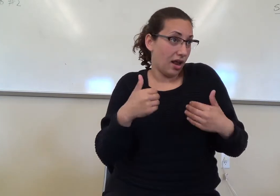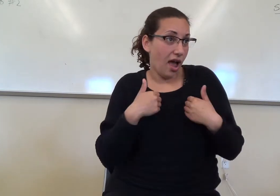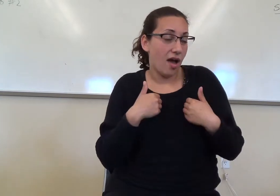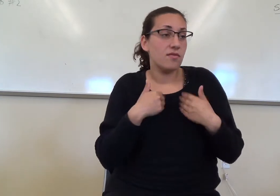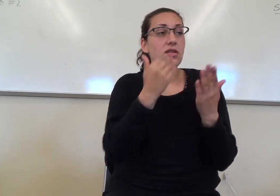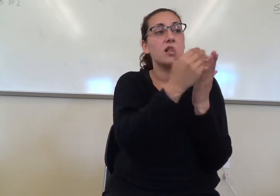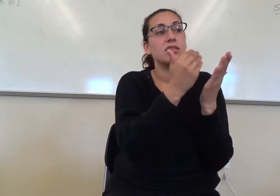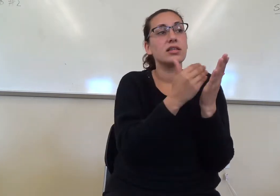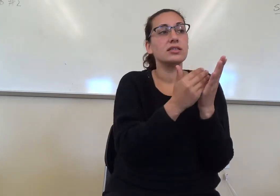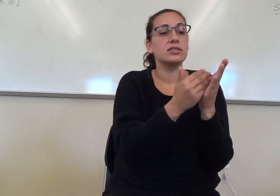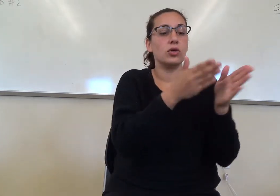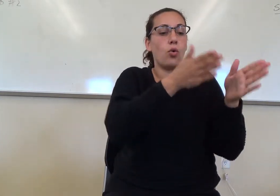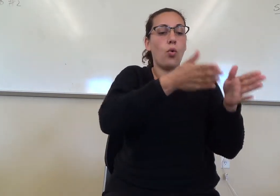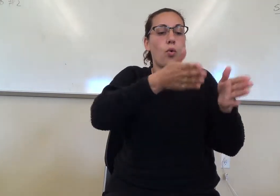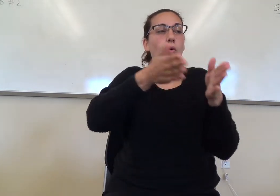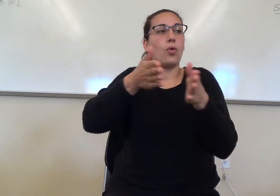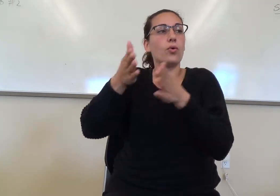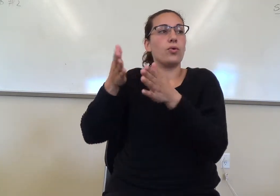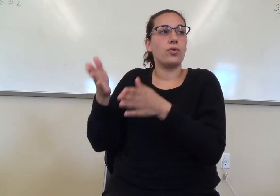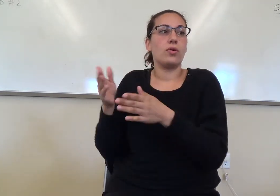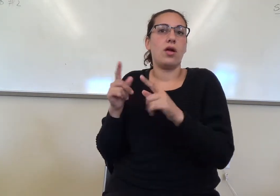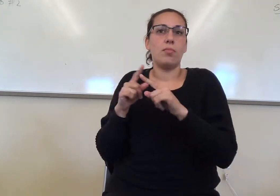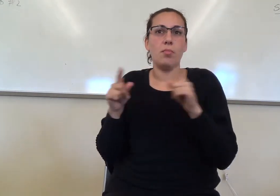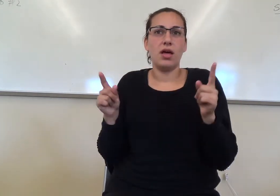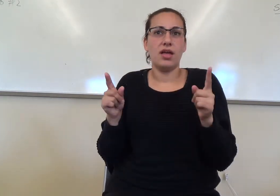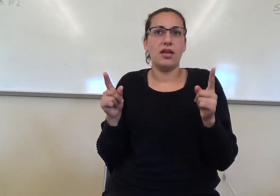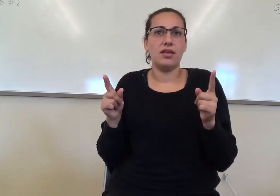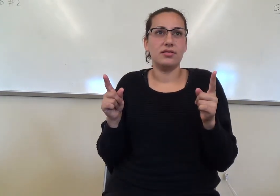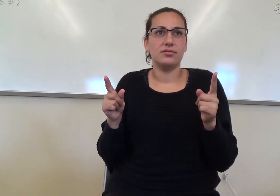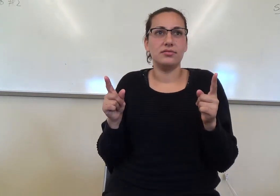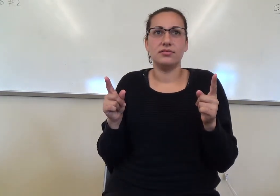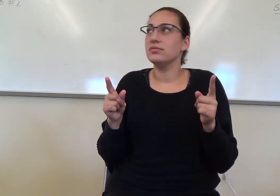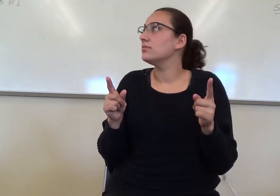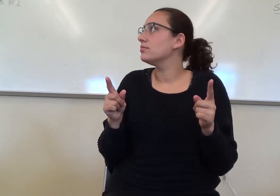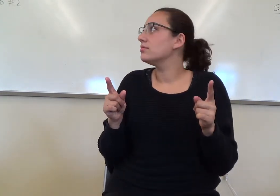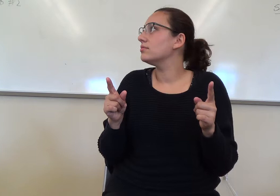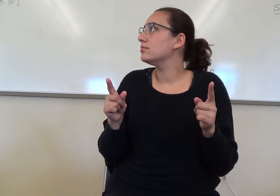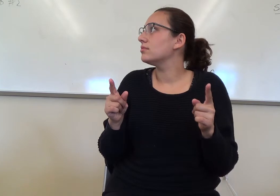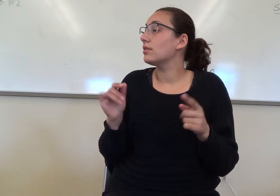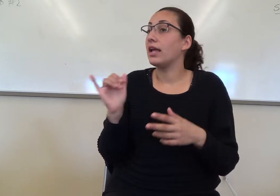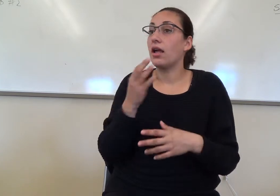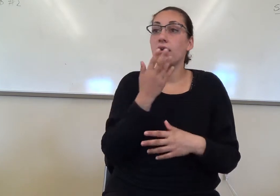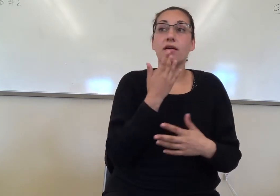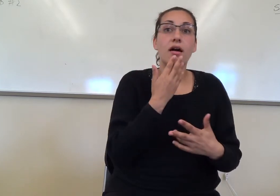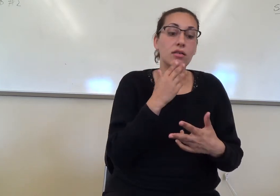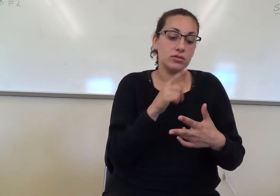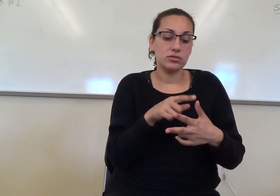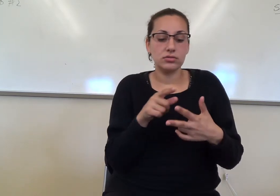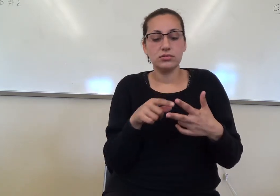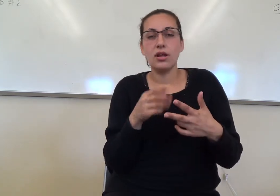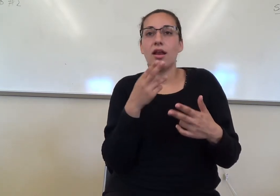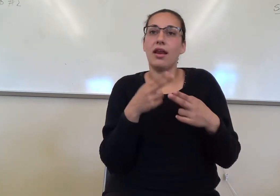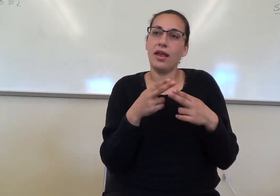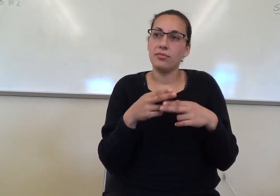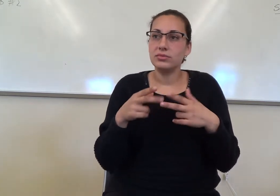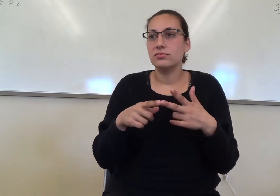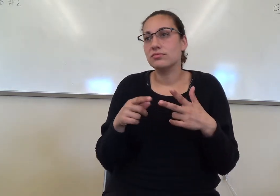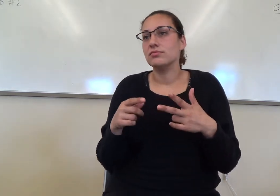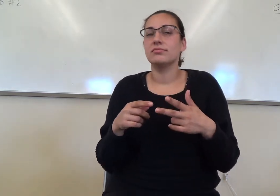order, but even by doing this, colors, names, seasons, and directions,